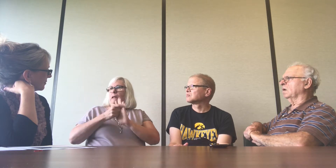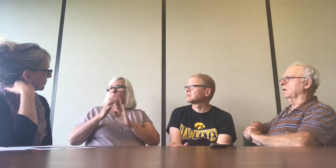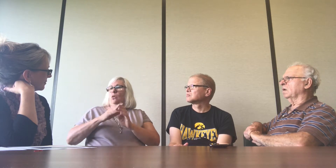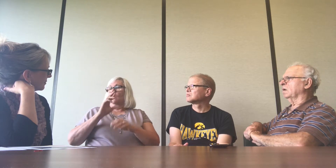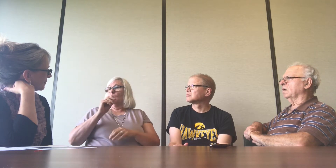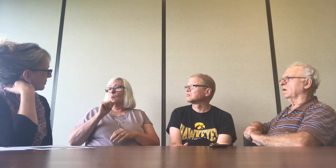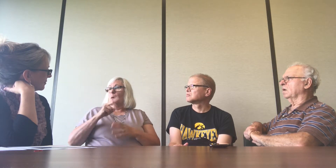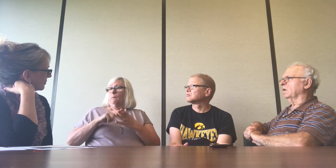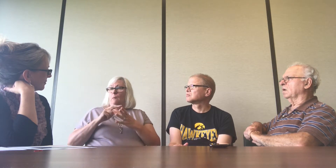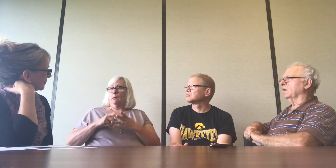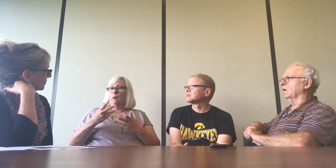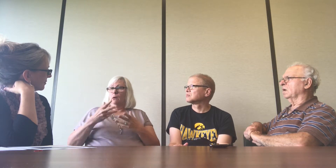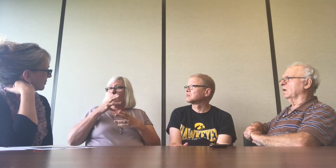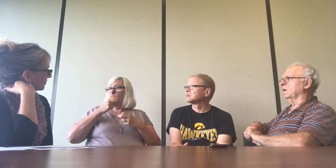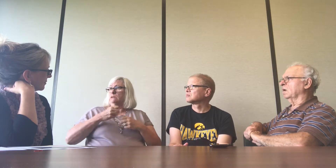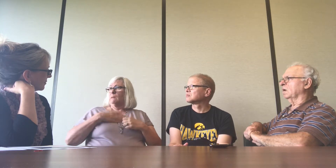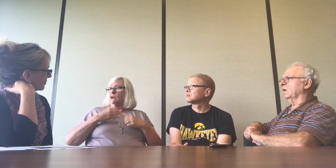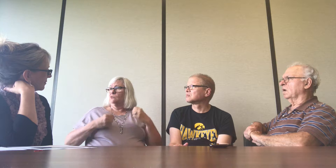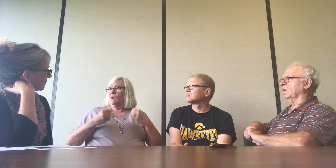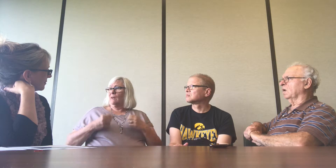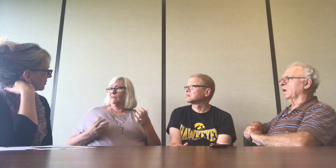Every 10 minutes while we were on the road.